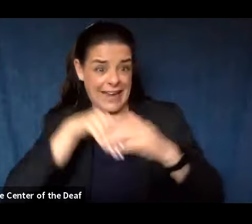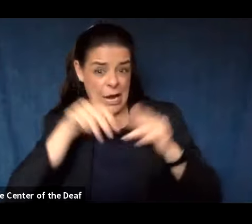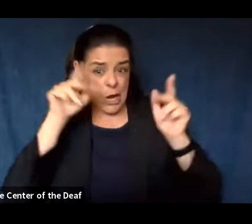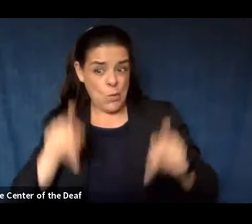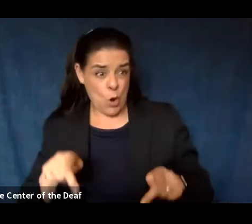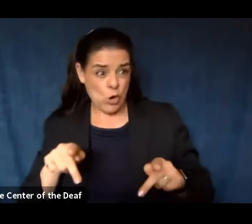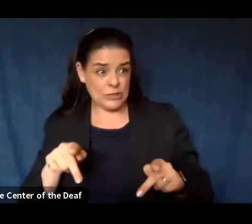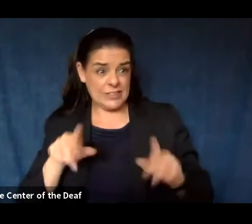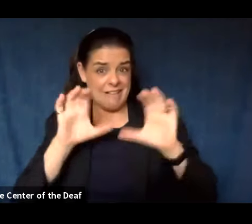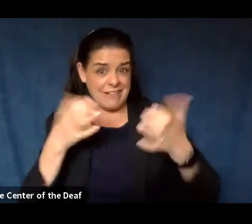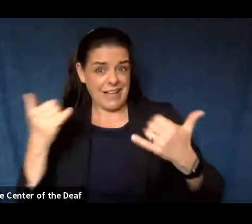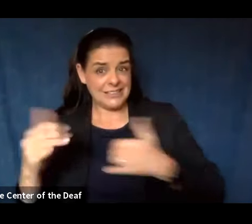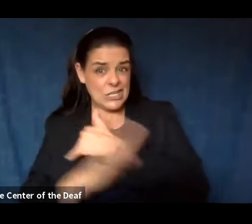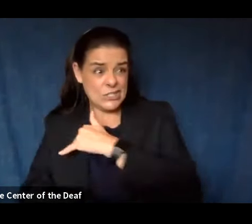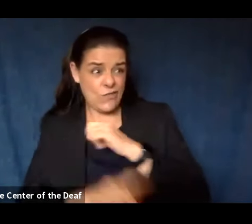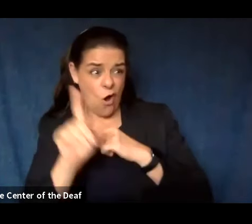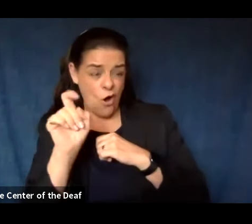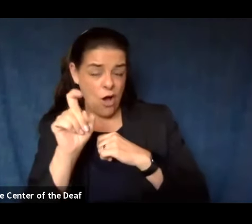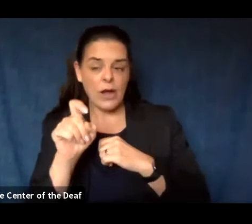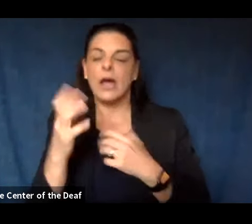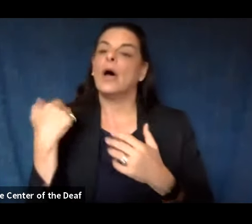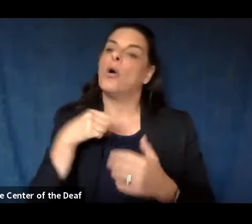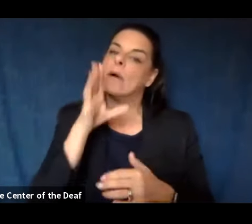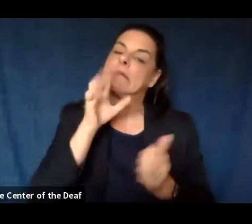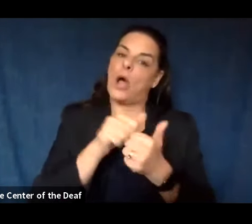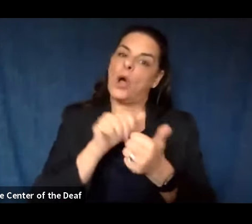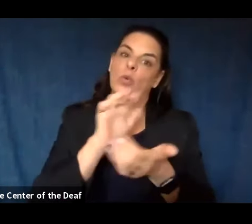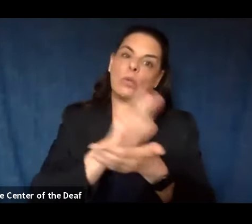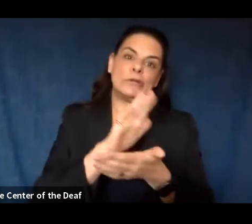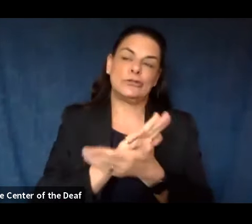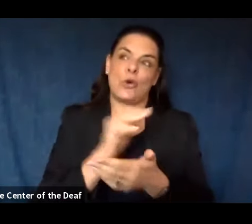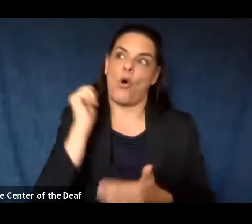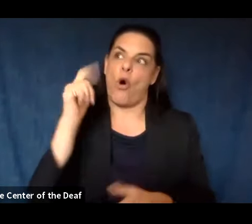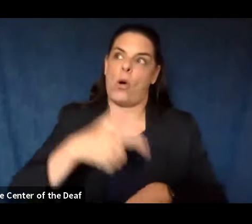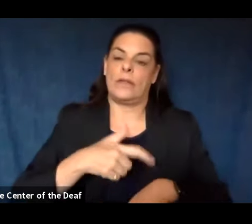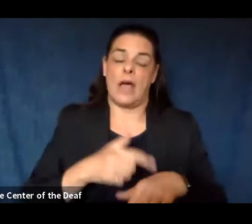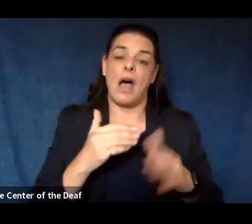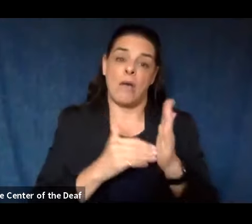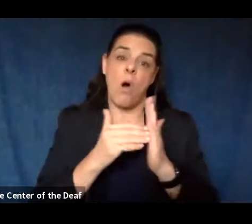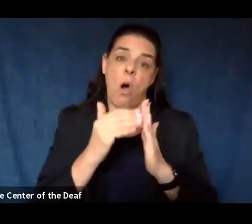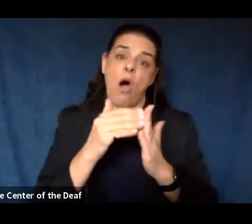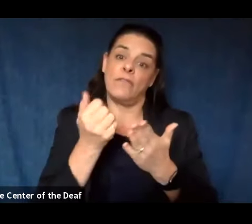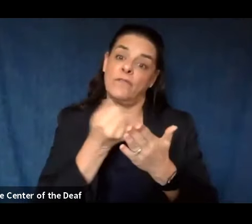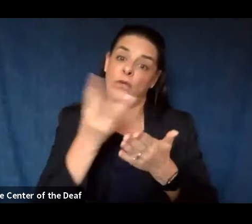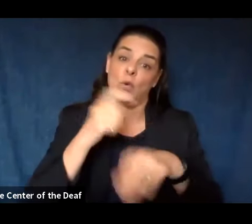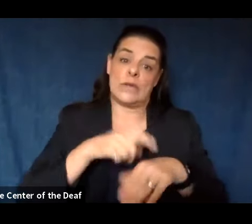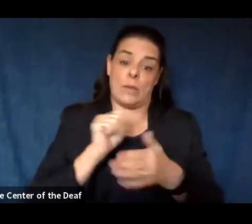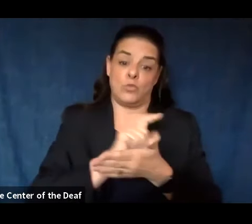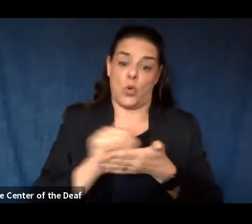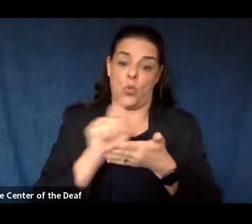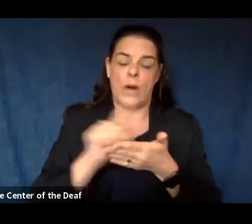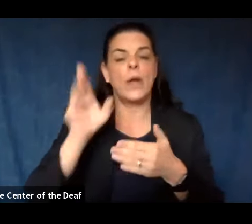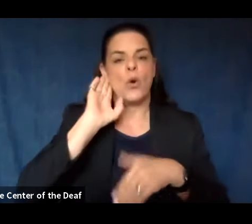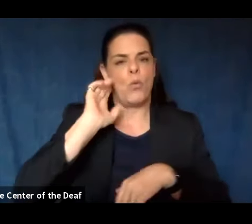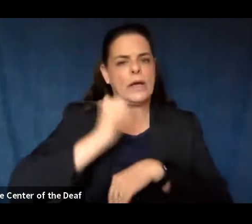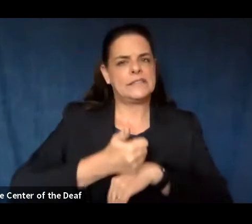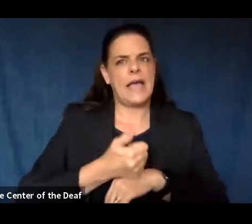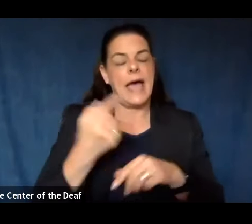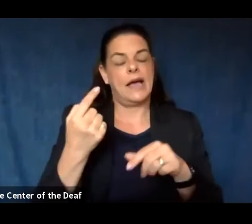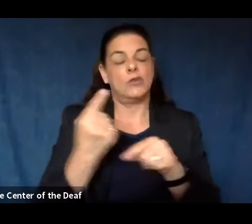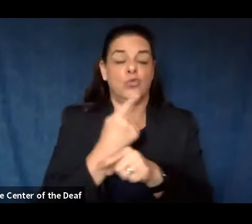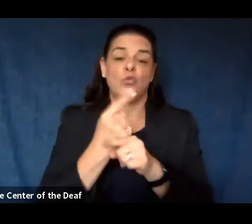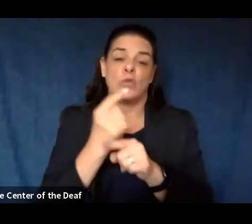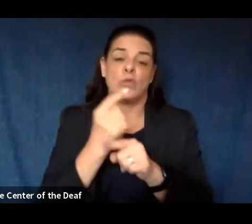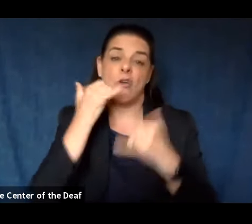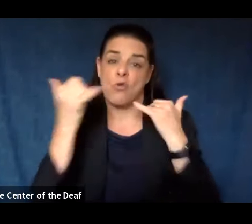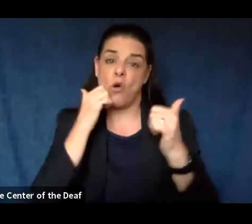all the time, typically multiple times a week. We are setting up routine calls that we'll be having with them moving forward. And it's